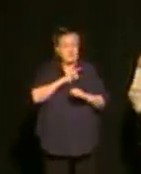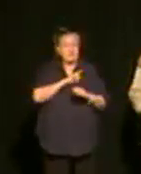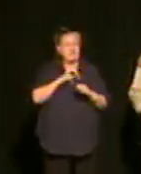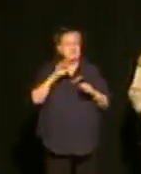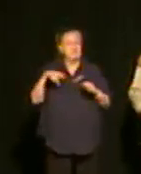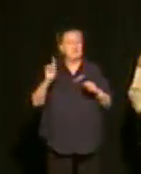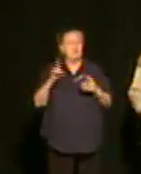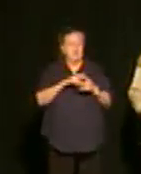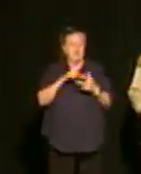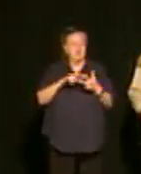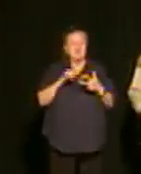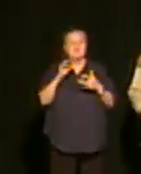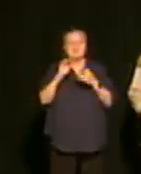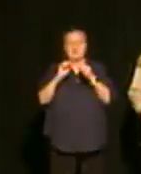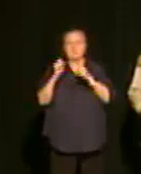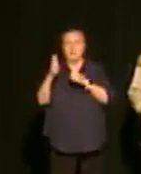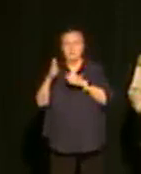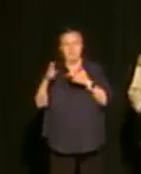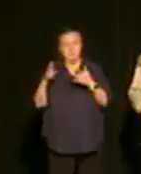Department, the Santa Barbara